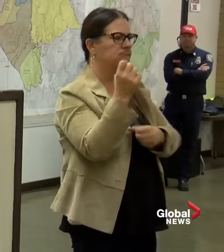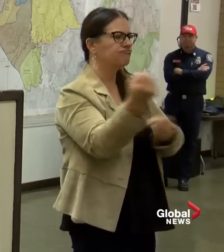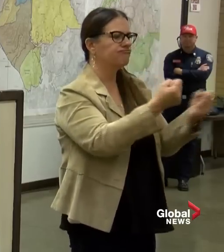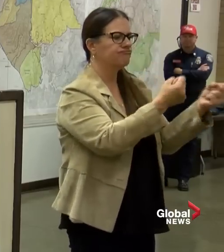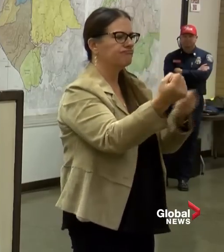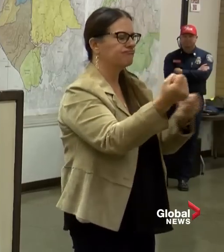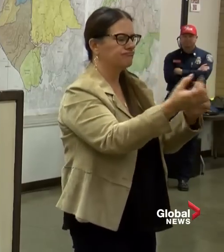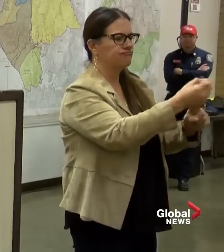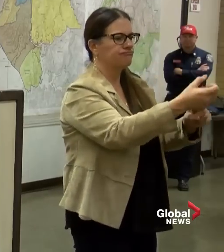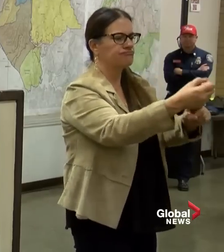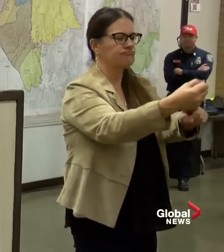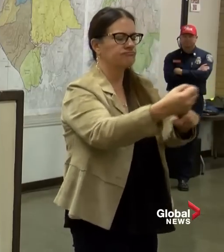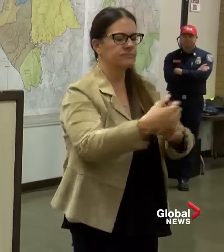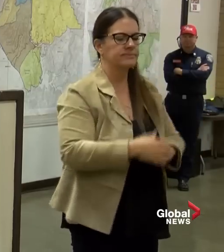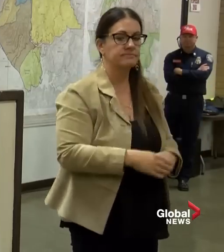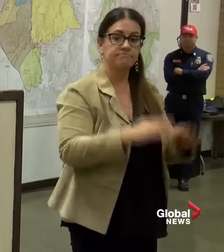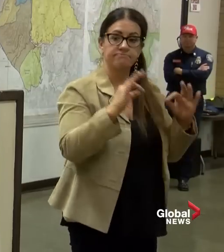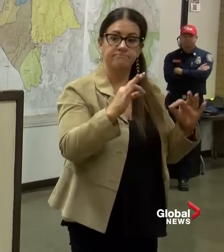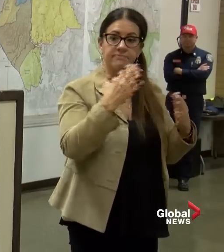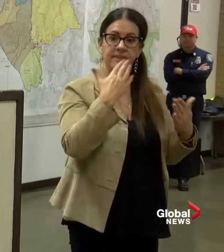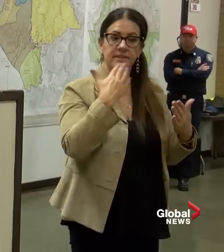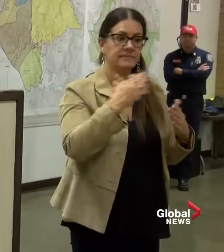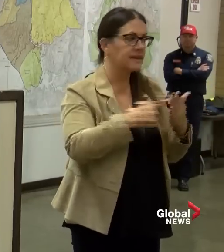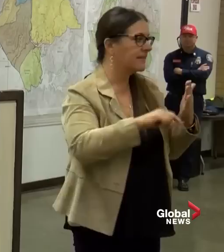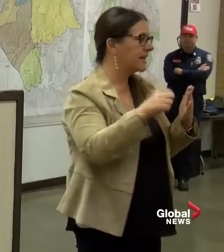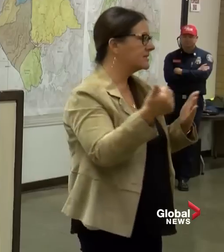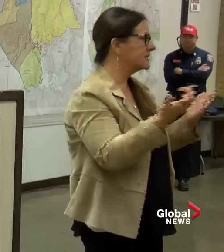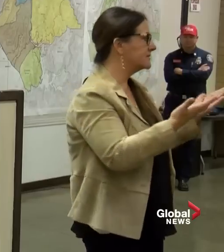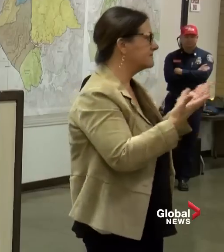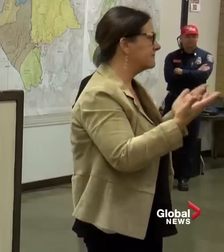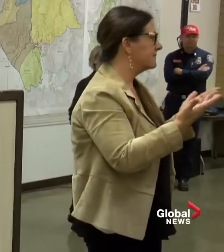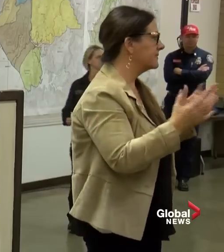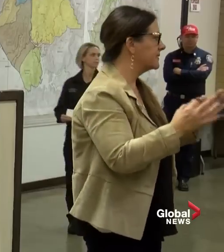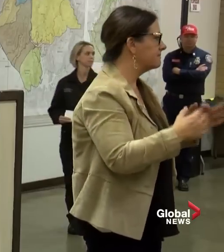you. Okay, no further questions? Thank you.